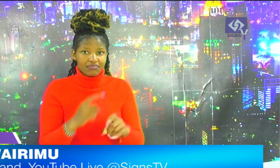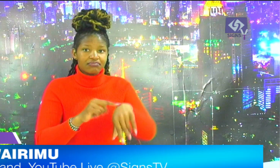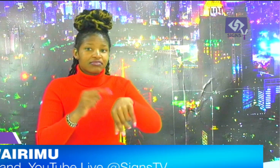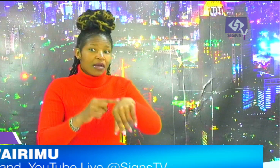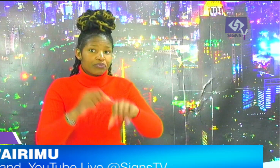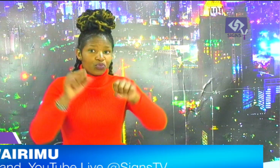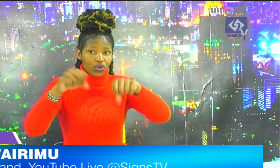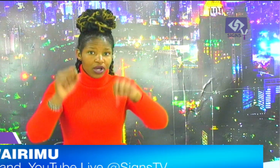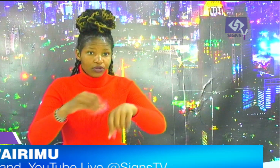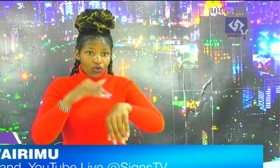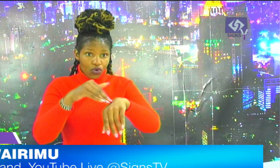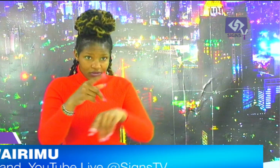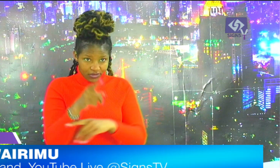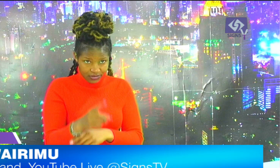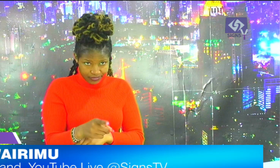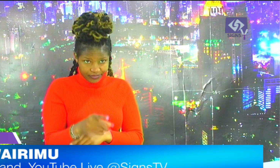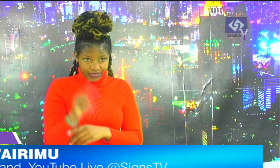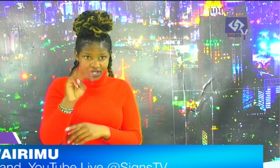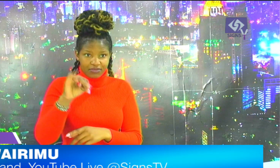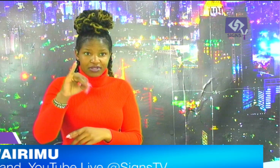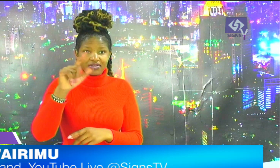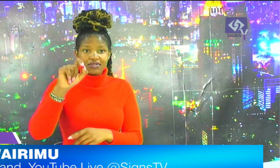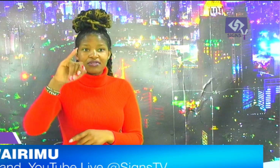2023 national exams,